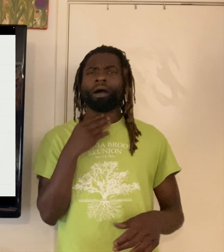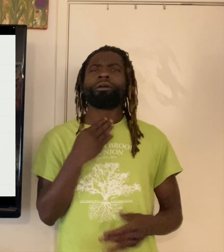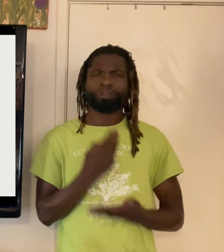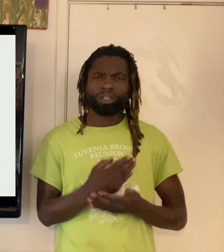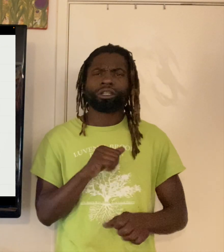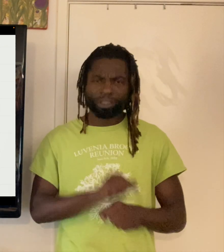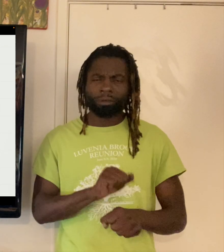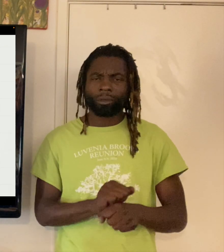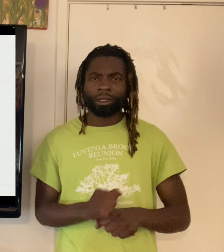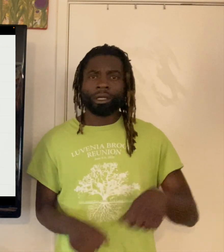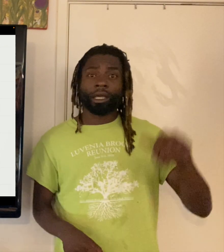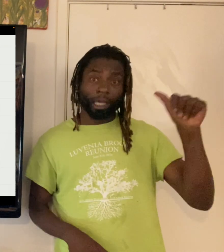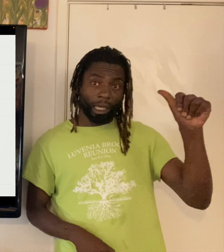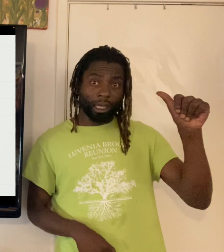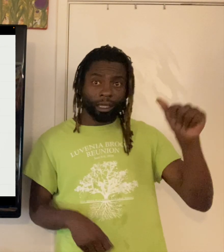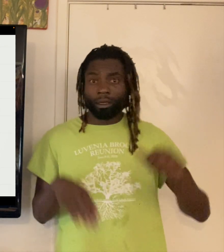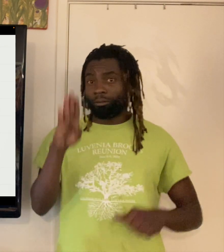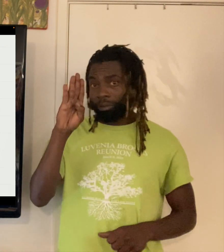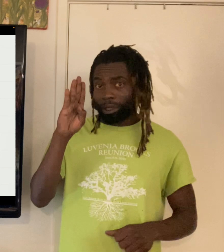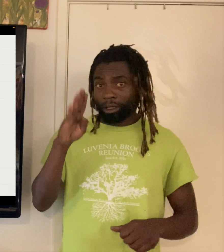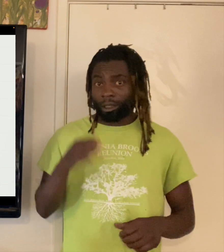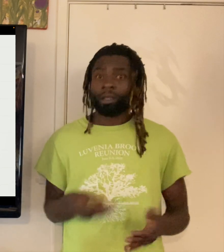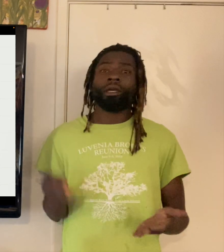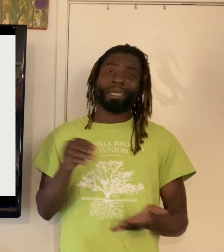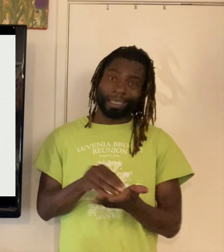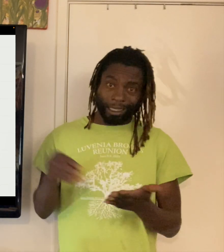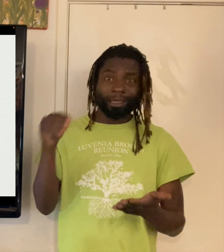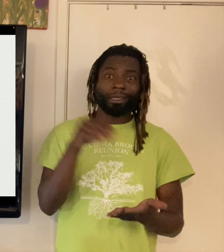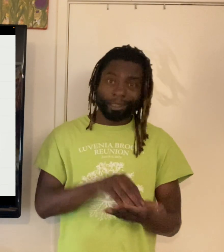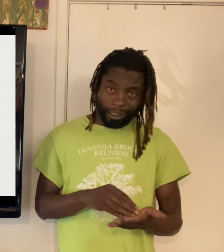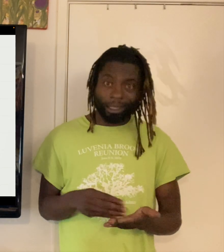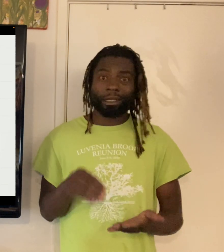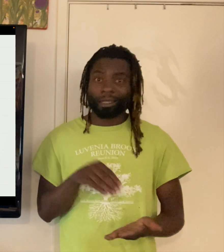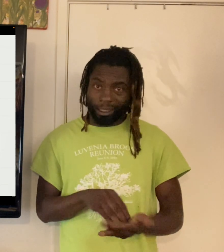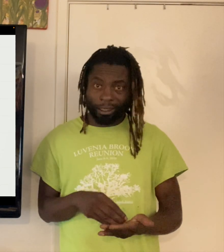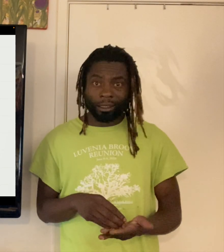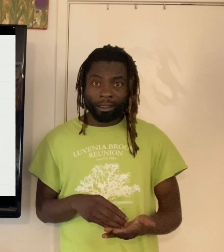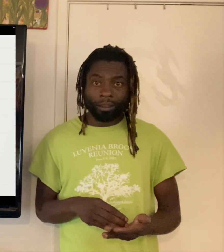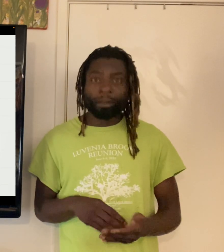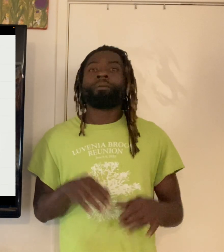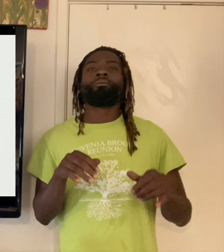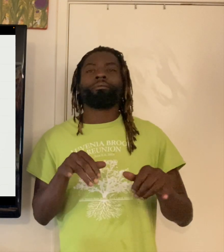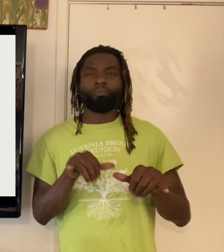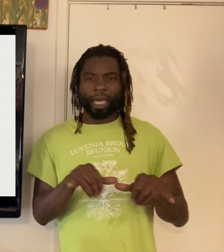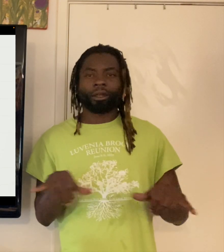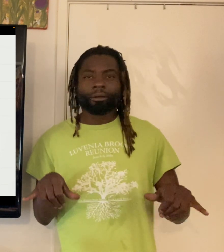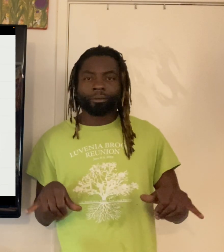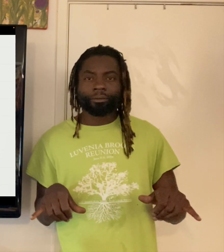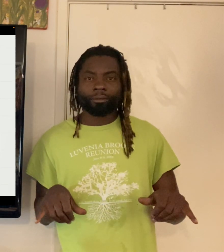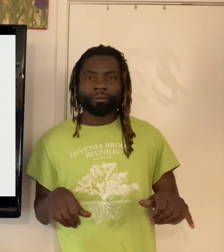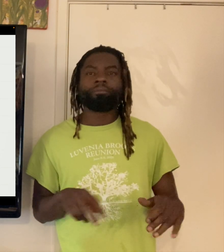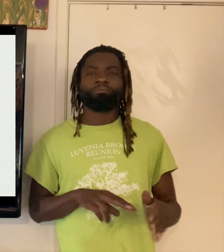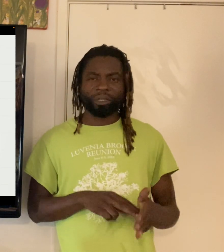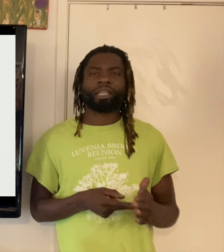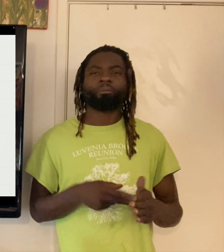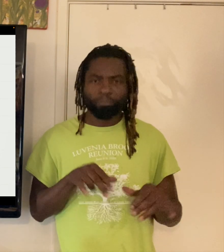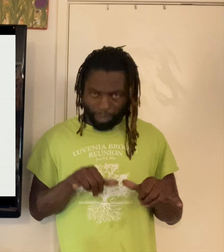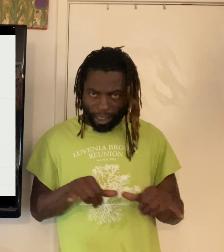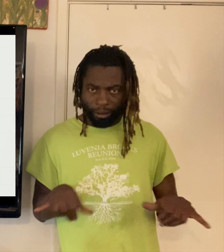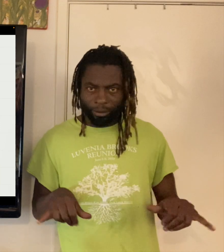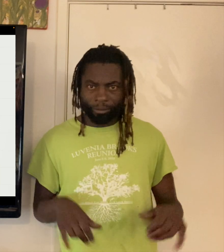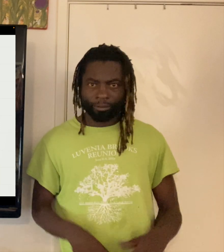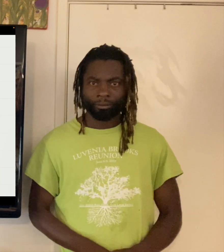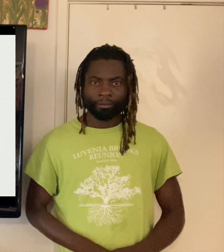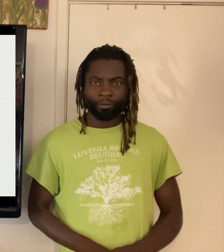job. A and B repeat in the same order. So that was a pattern. And guess what? A pattern